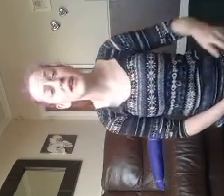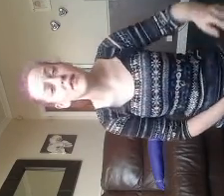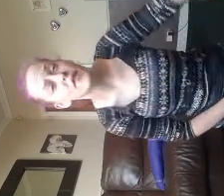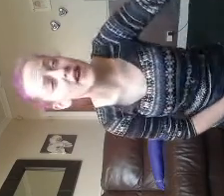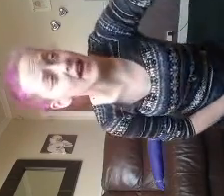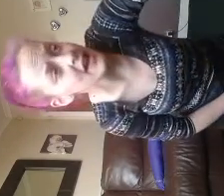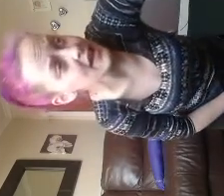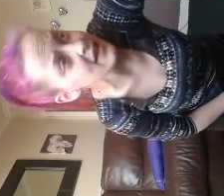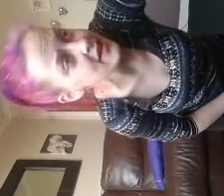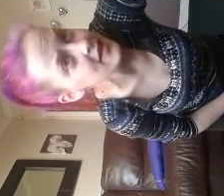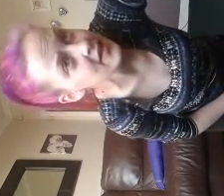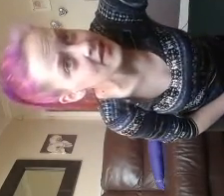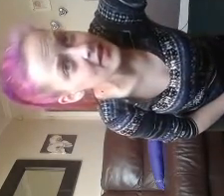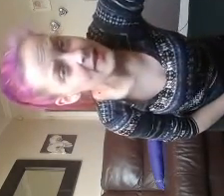the